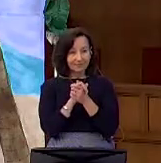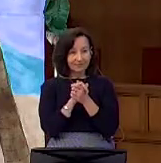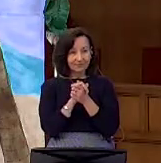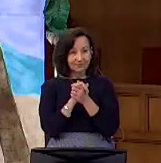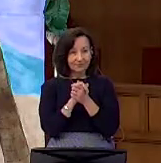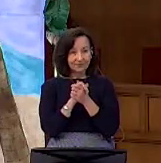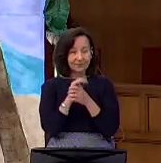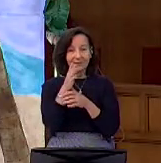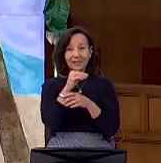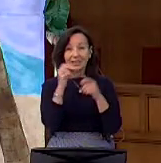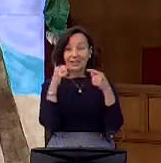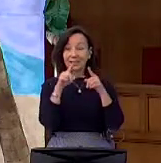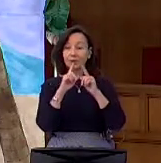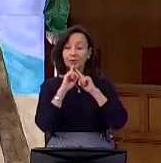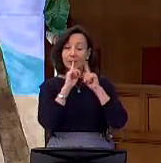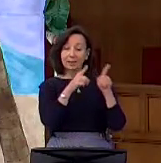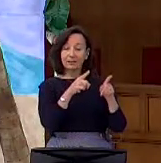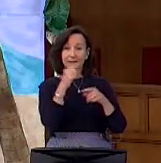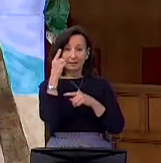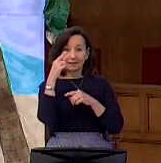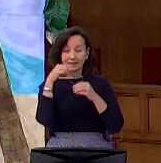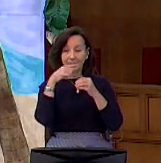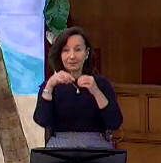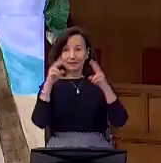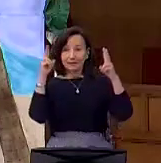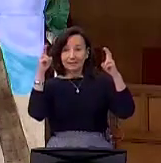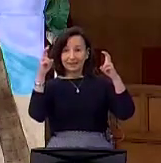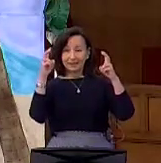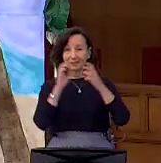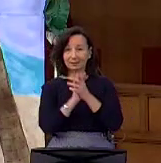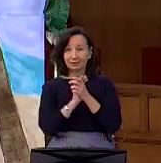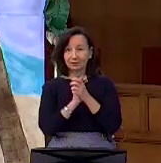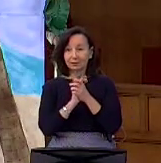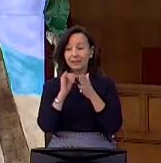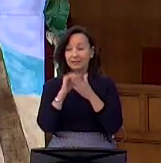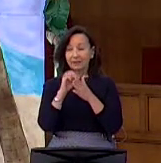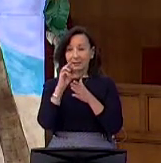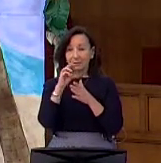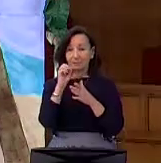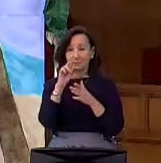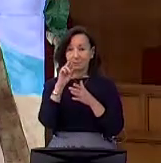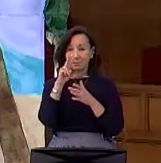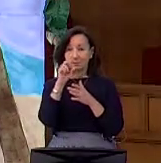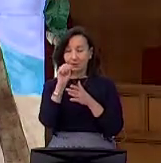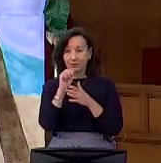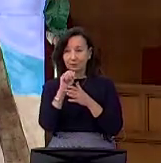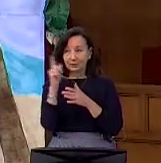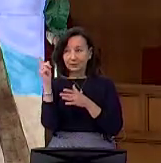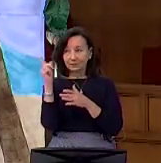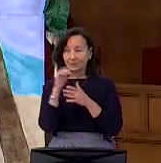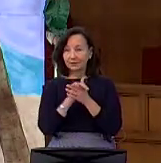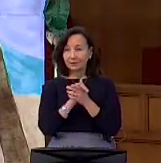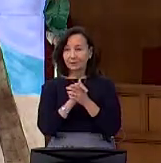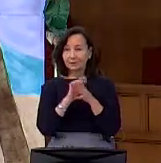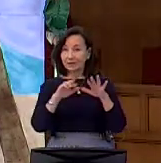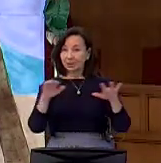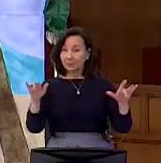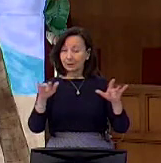and as you answer, think about the title of this postlude that Marva is going to play that says, which